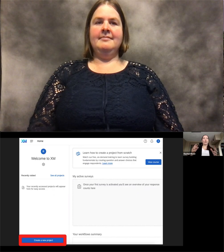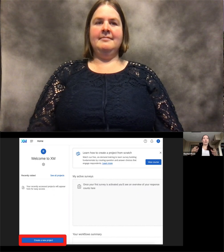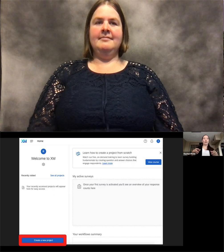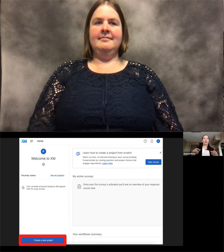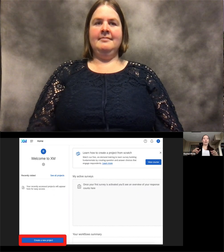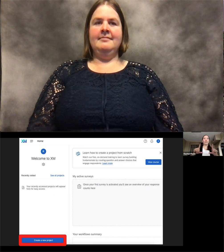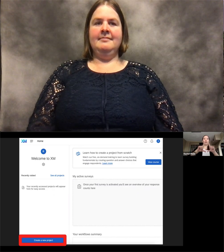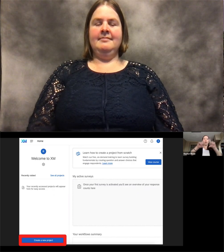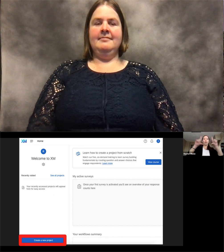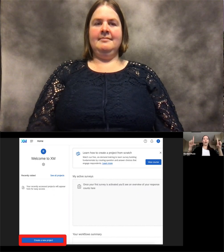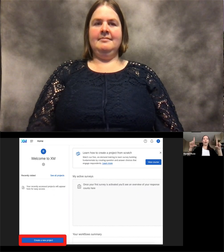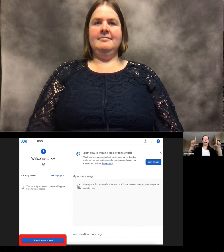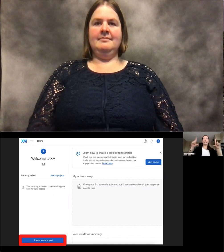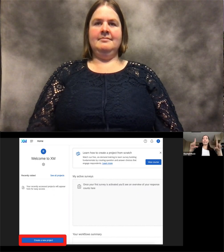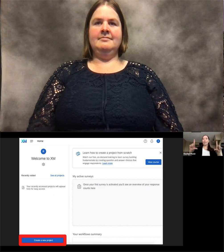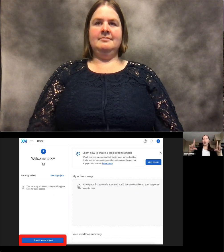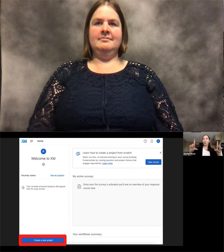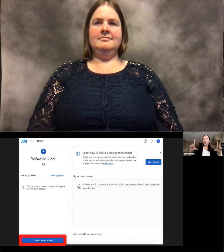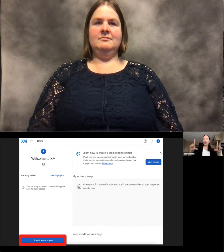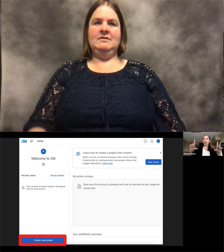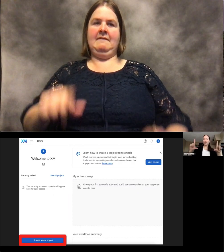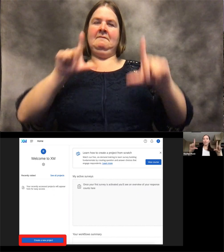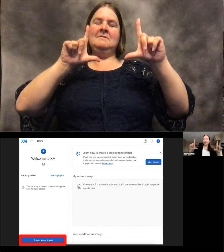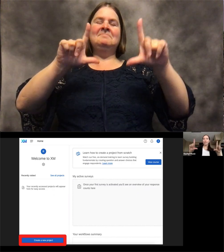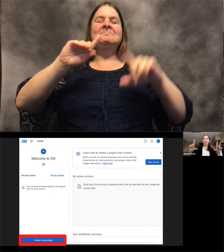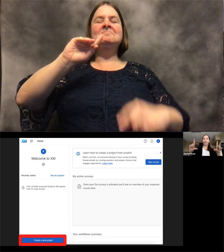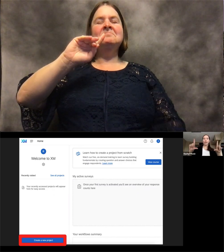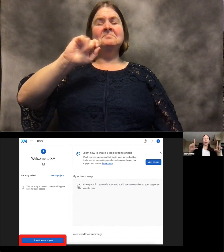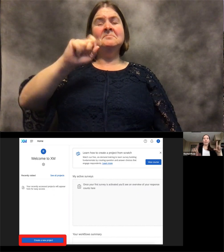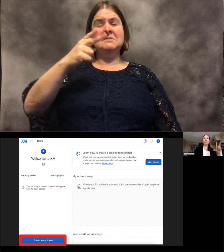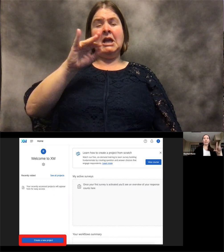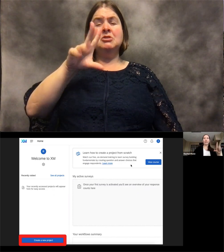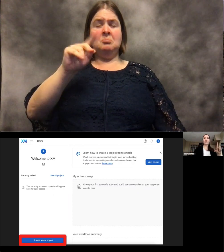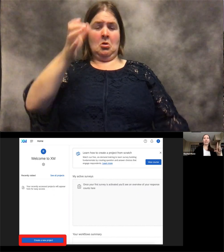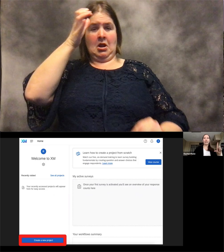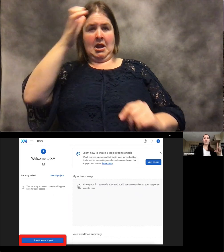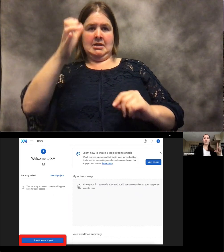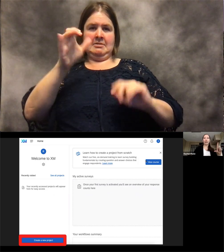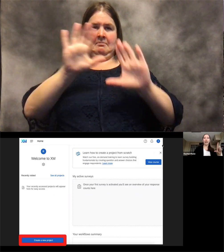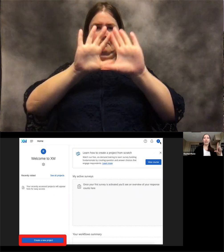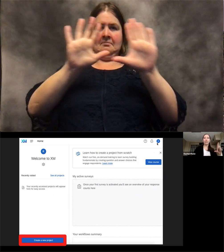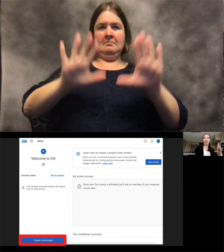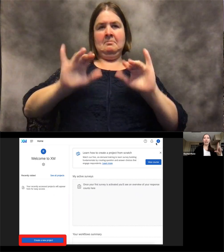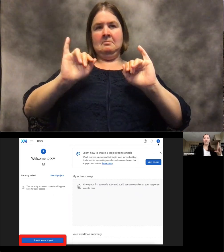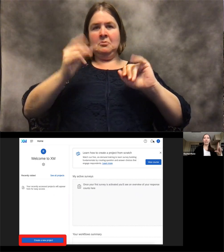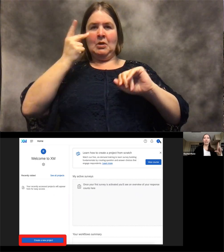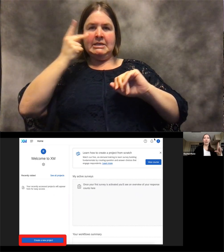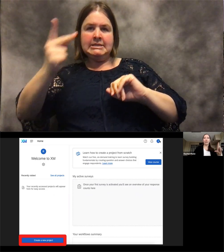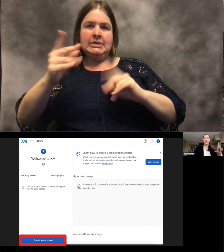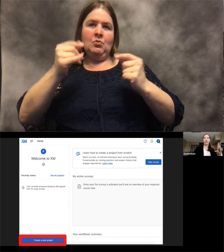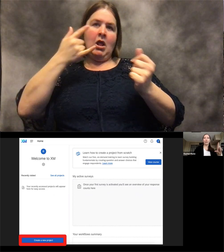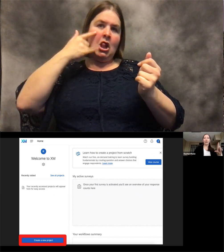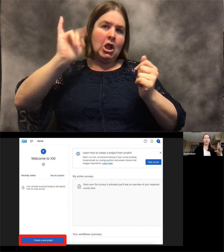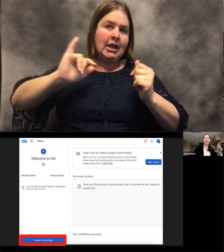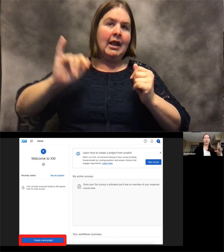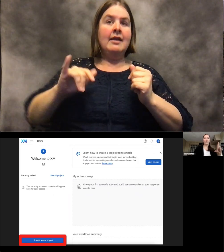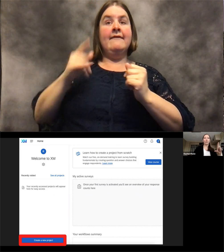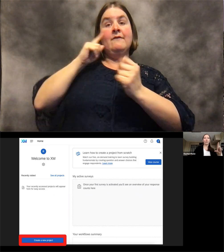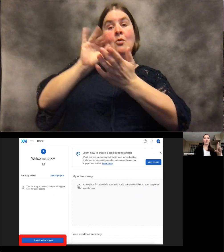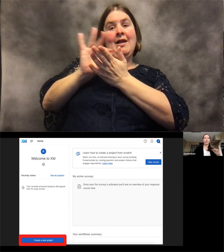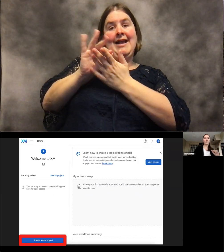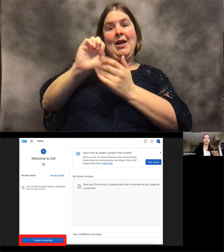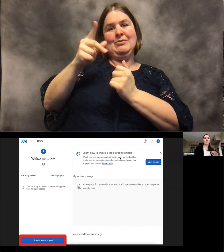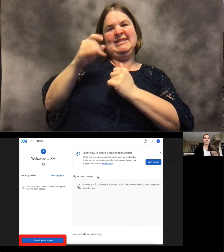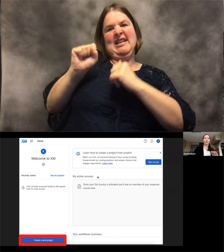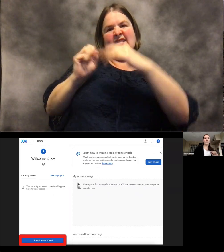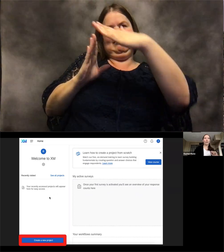So there's sort of a dashboard, and you can see your account settings up here in the right corner.